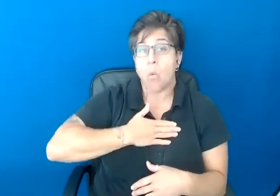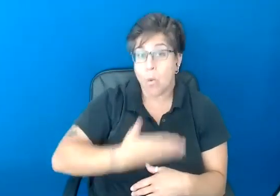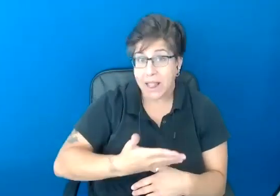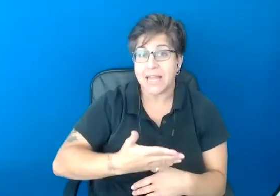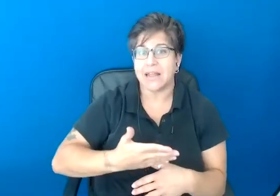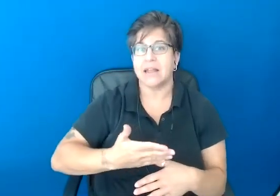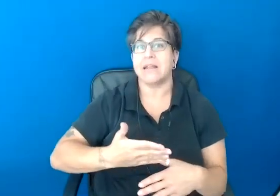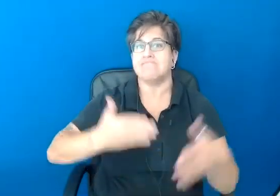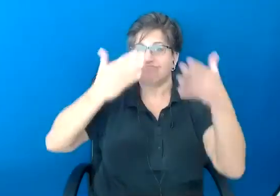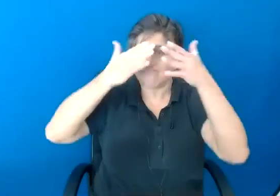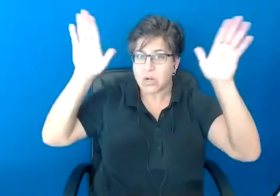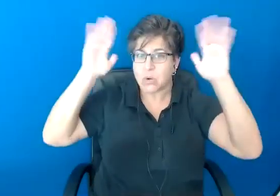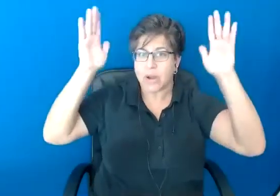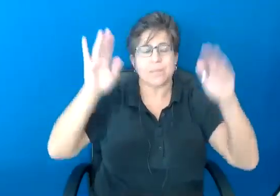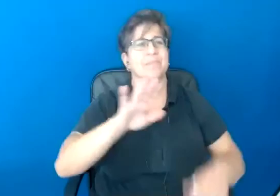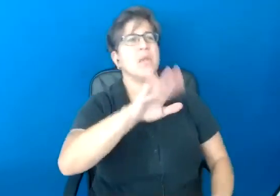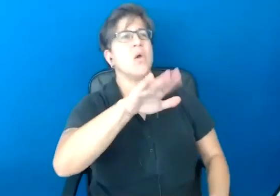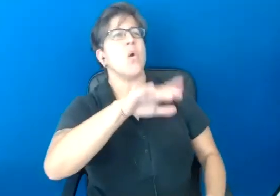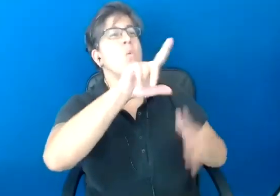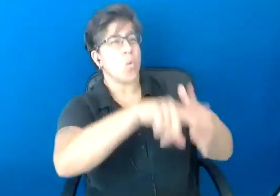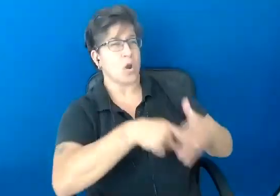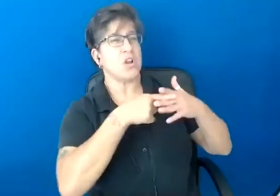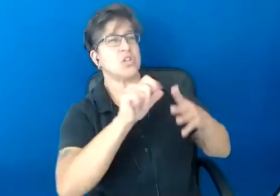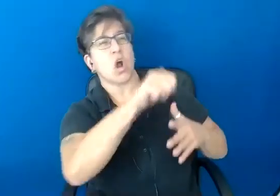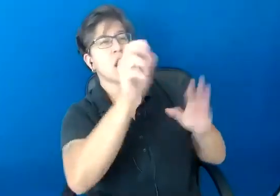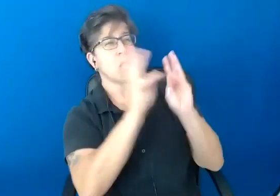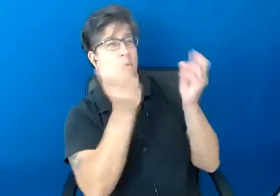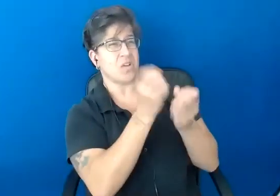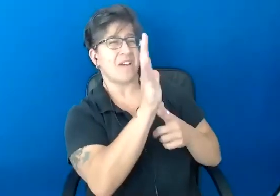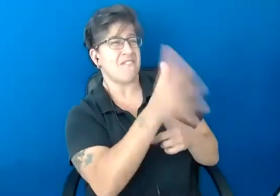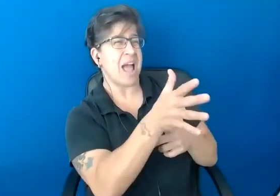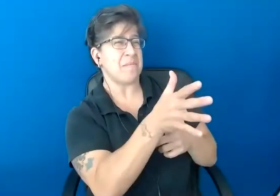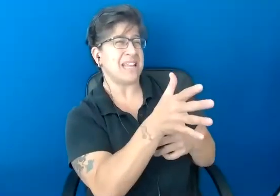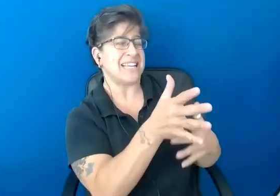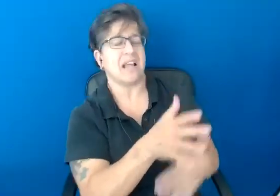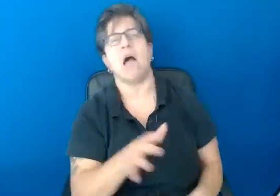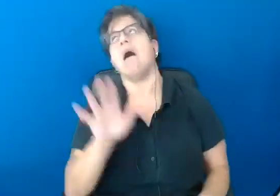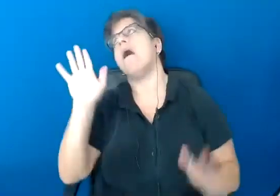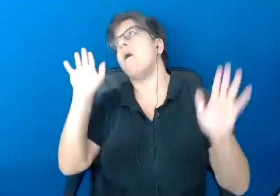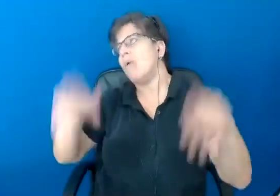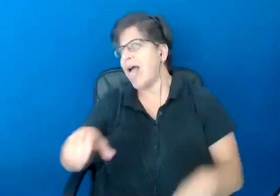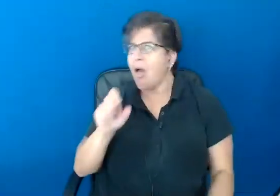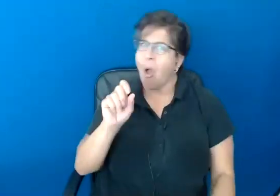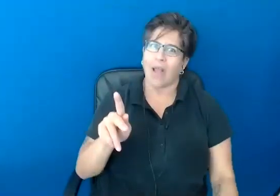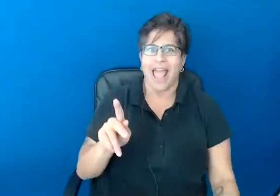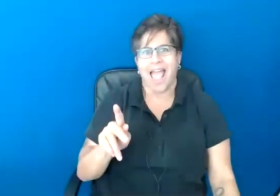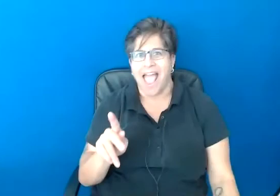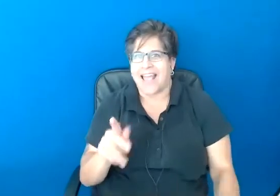okay. I don't know what else to say. That's pretty much, that's just pretty much it. Yvonne, I cannot thank you enough for allowing